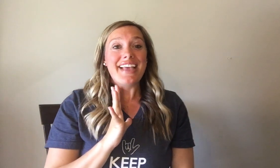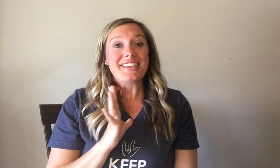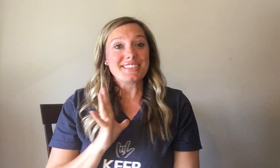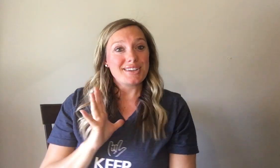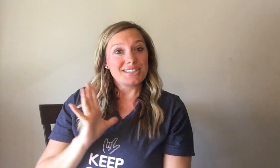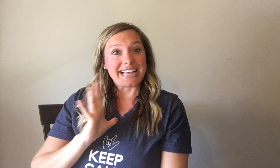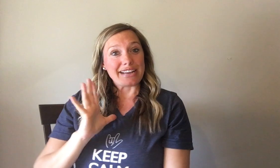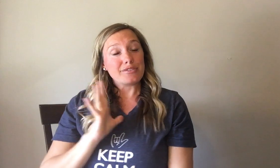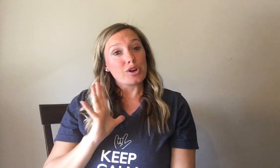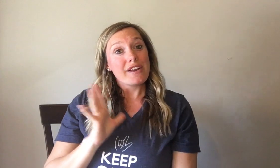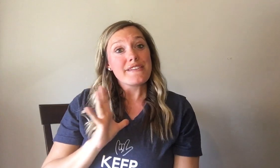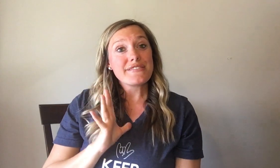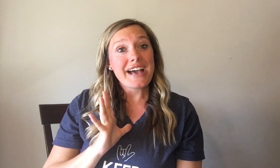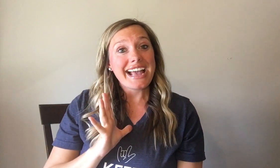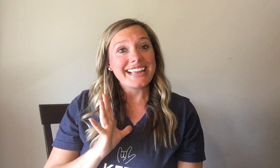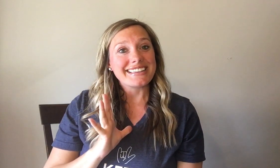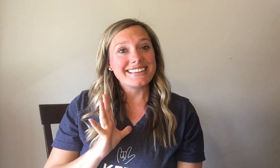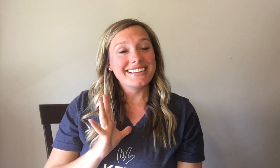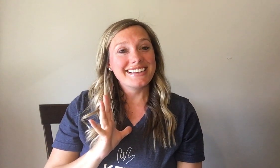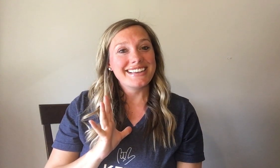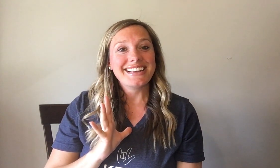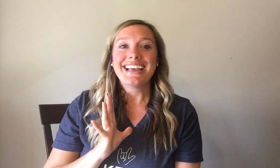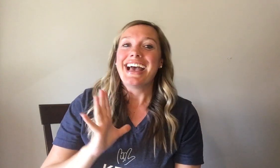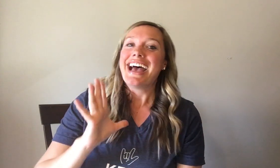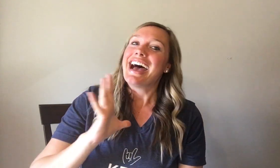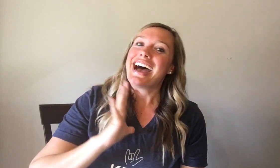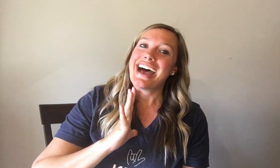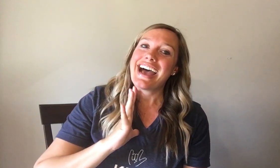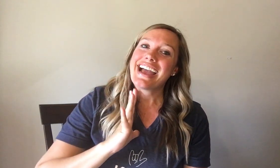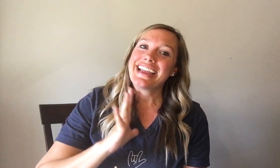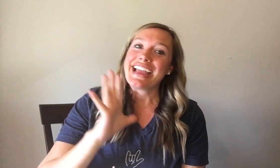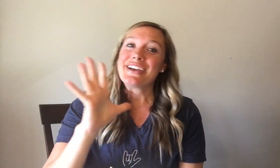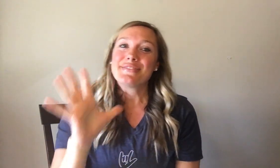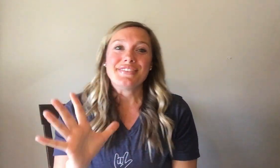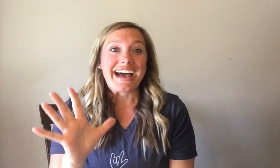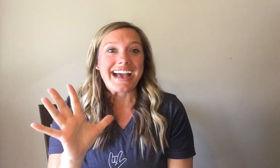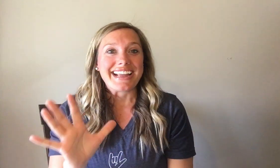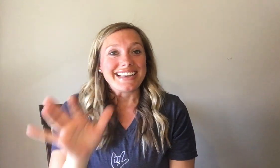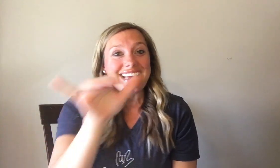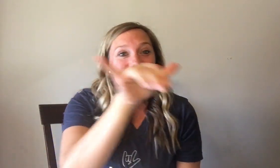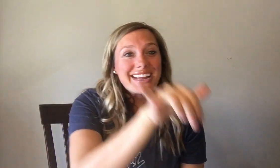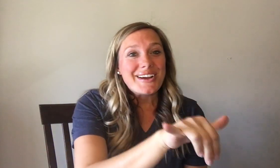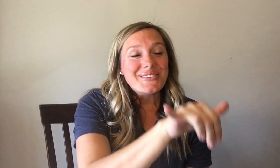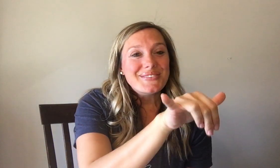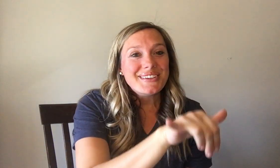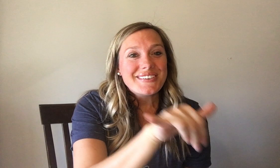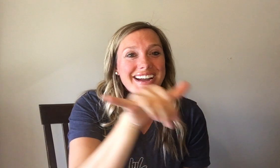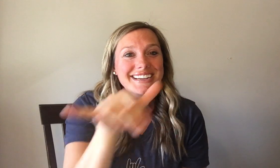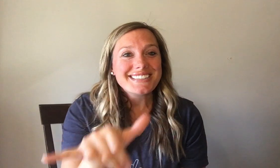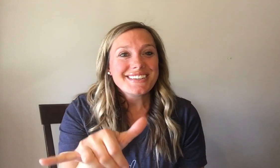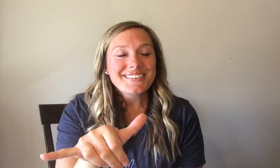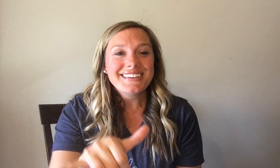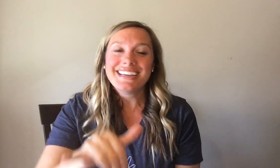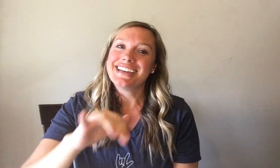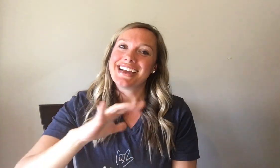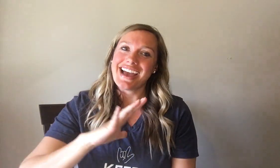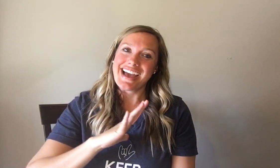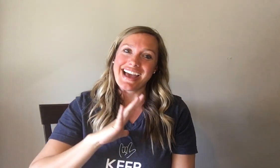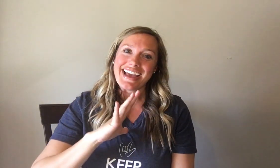This is our sign for fine. I am fine and I hope you are too. I